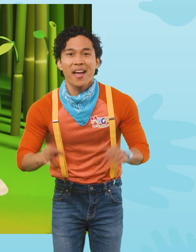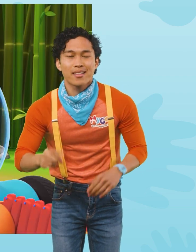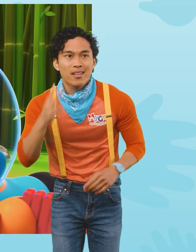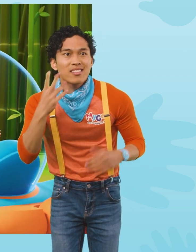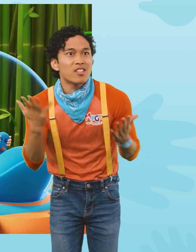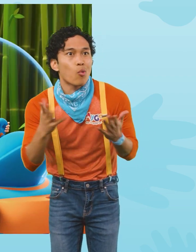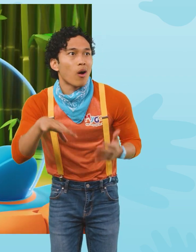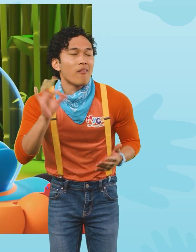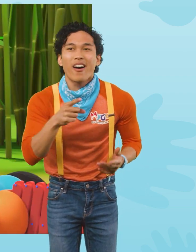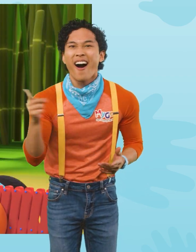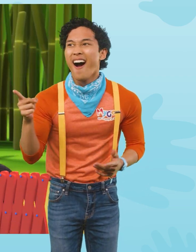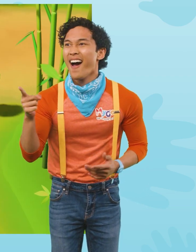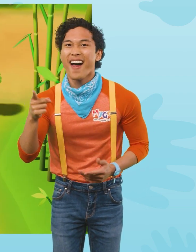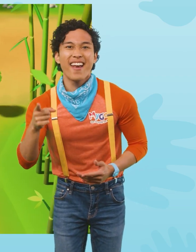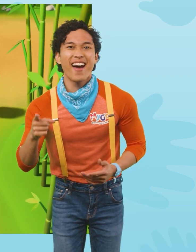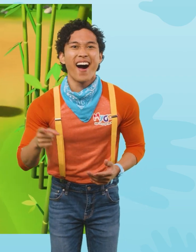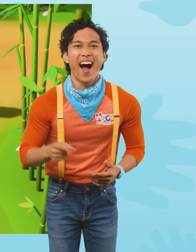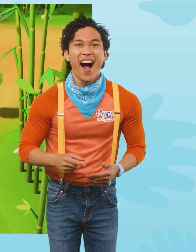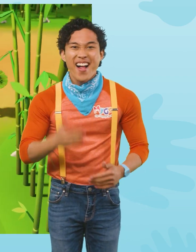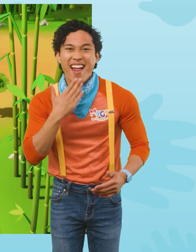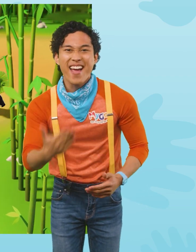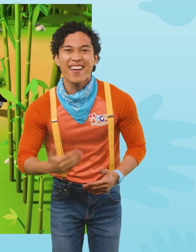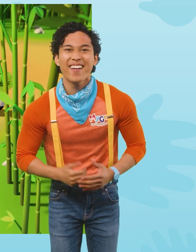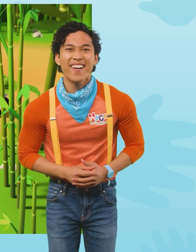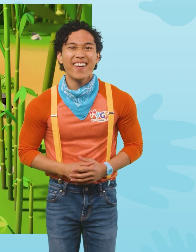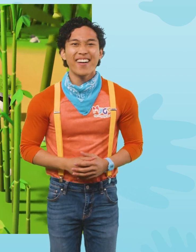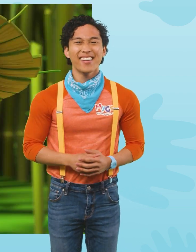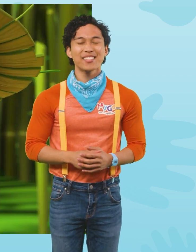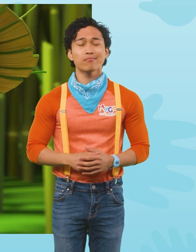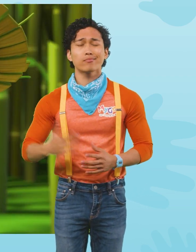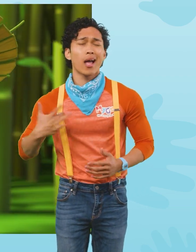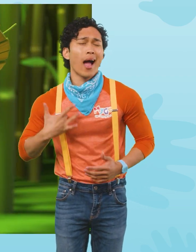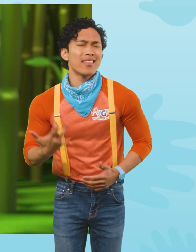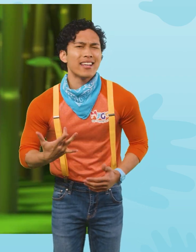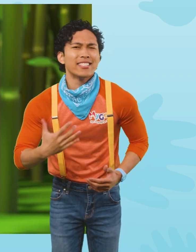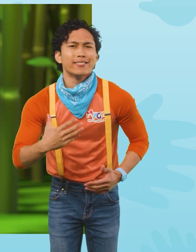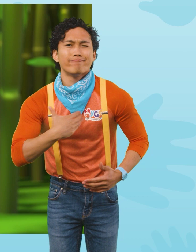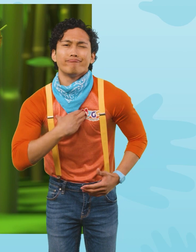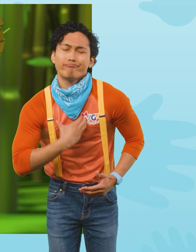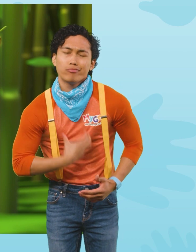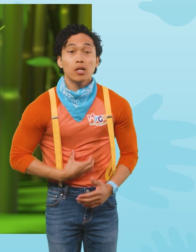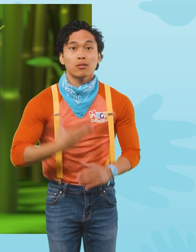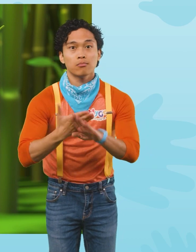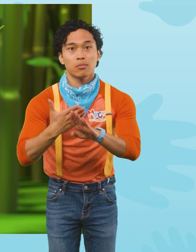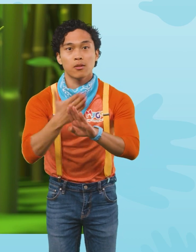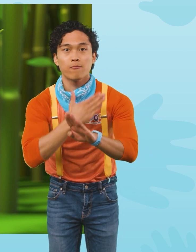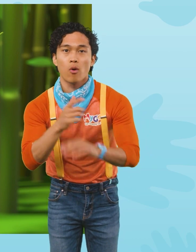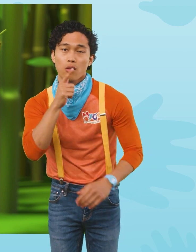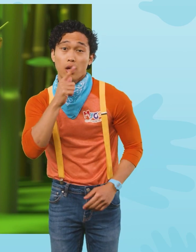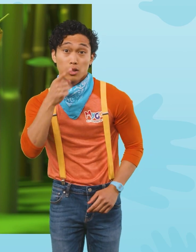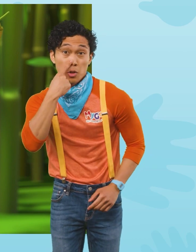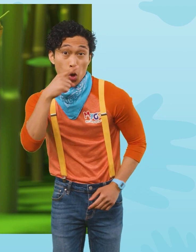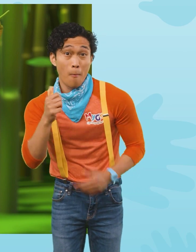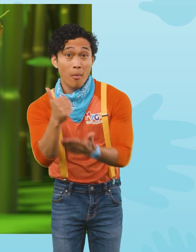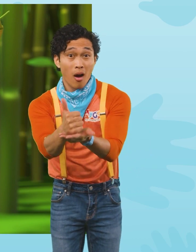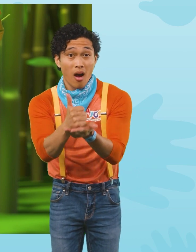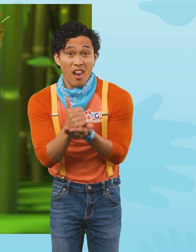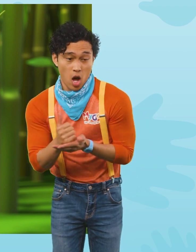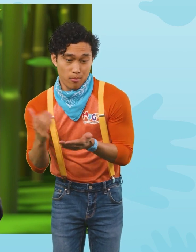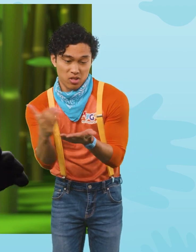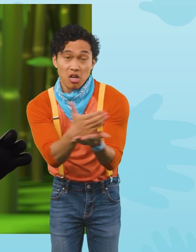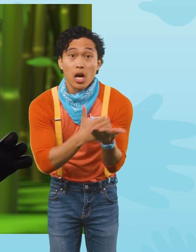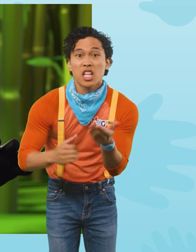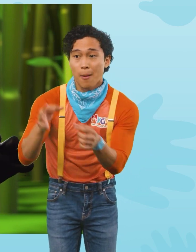find. Yeah! Thanks, Bi. I do get a little hungry before lunch, so could you help me collect